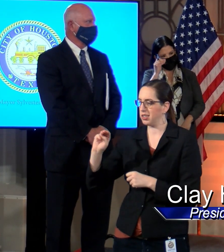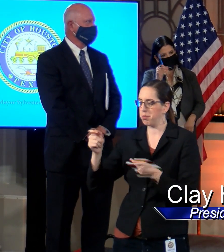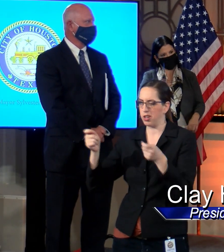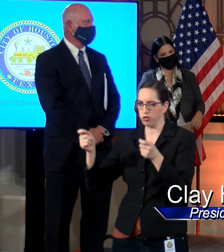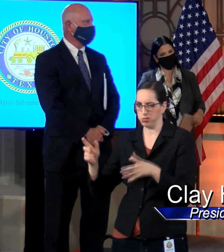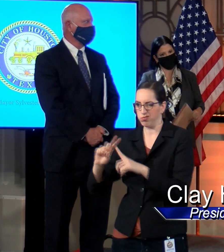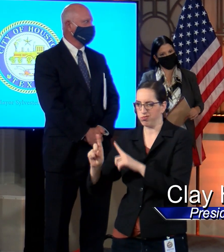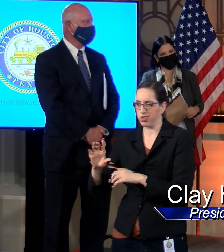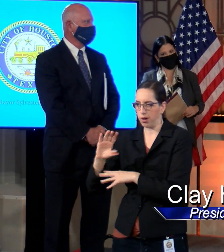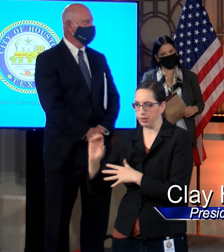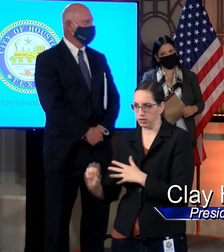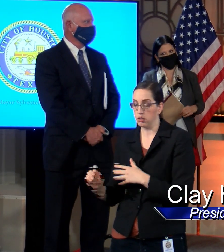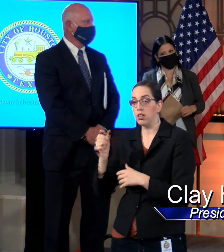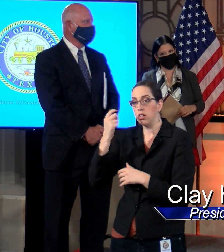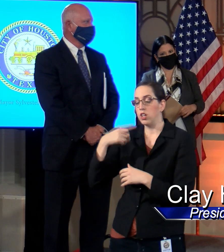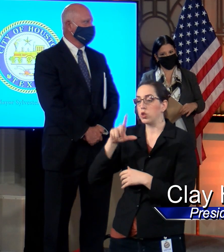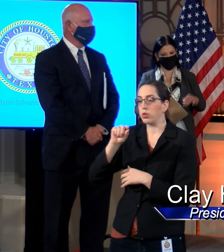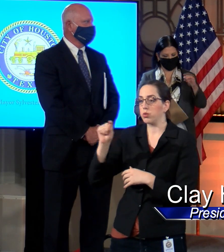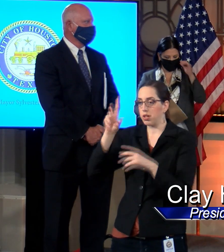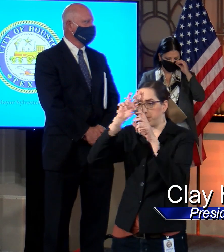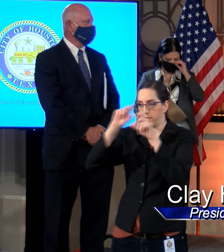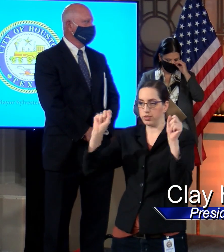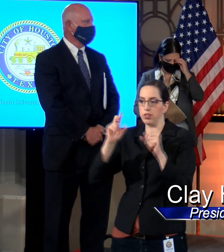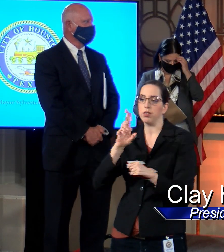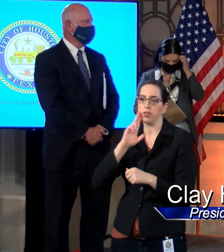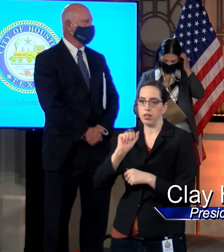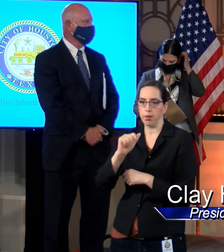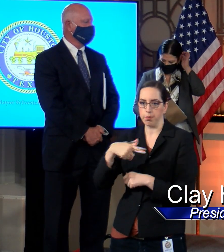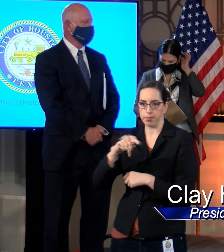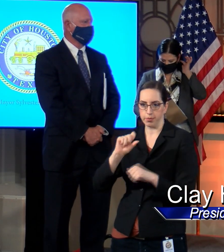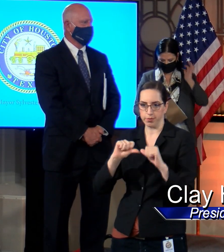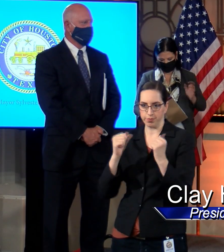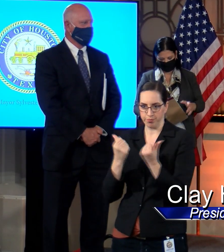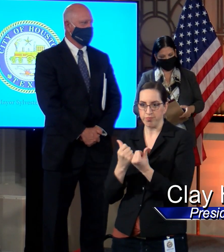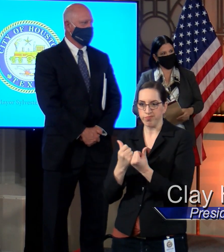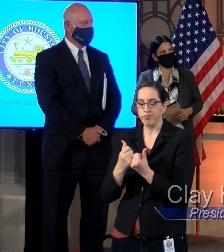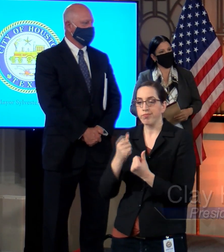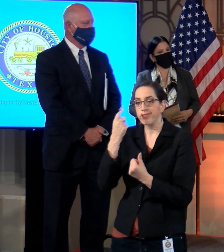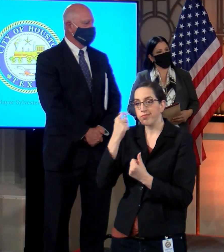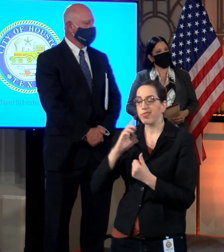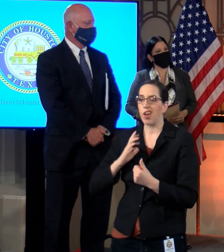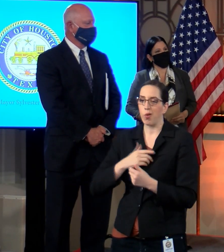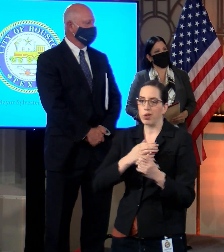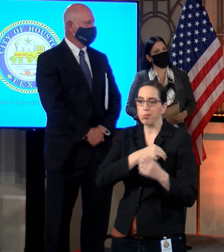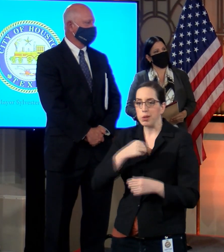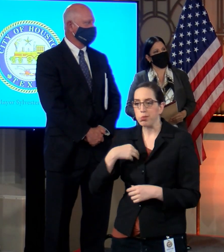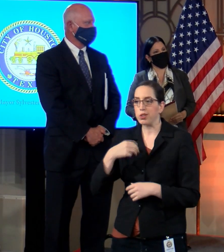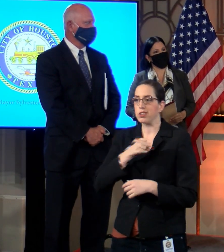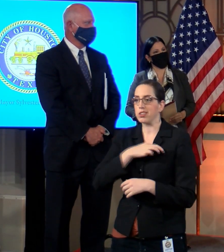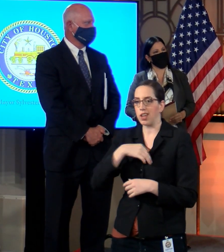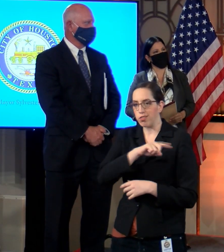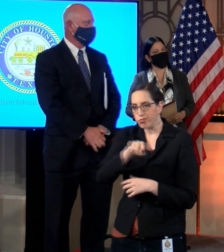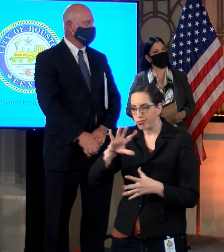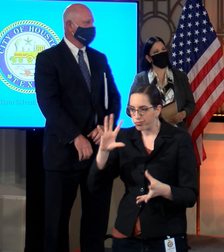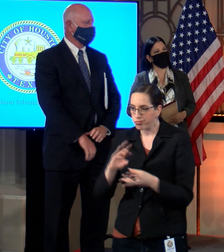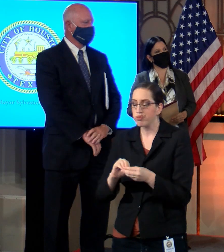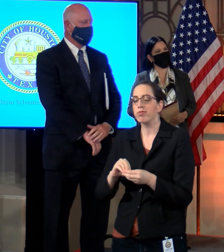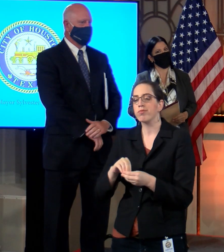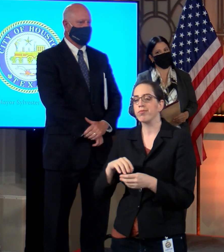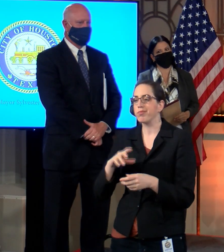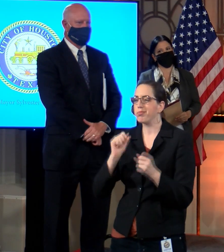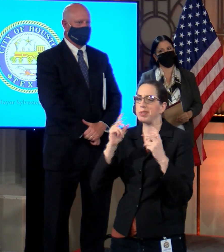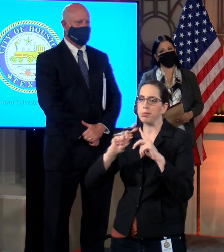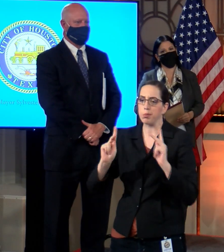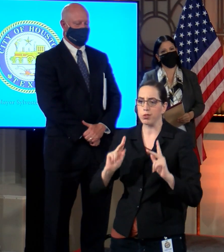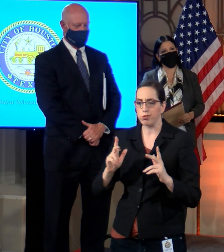Companies, as well as the 2020 president of the Houston Apartment Association. And on behalf of our members, our staff, and the many residents across